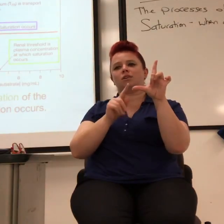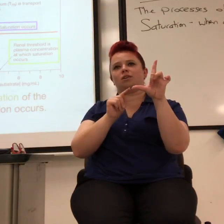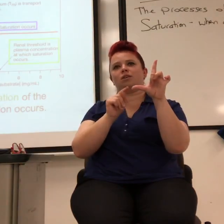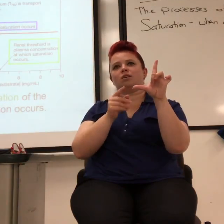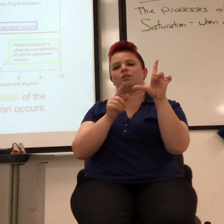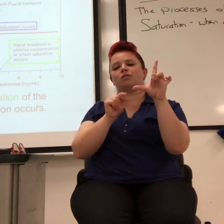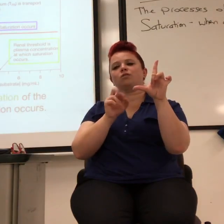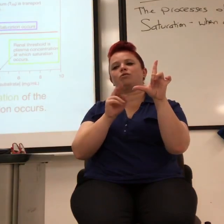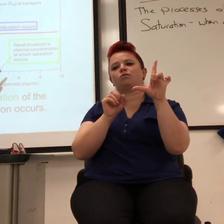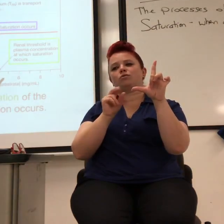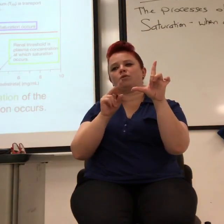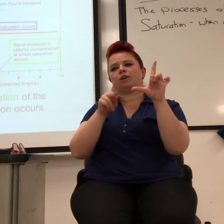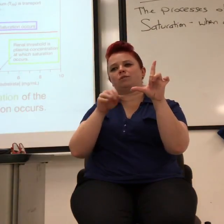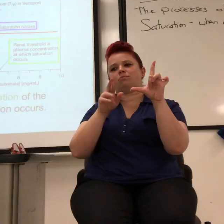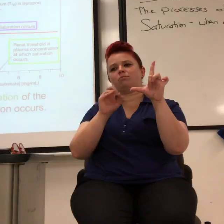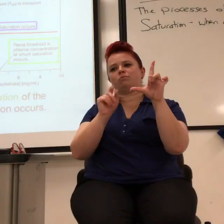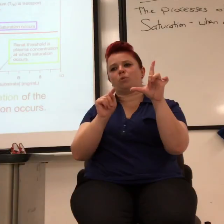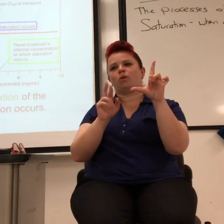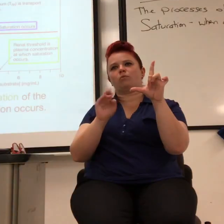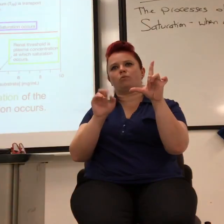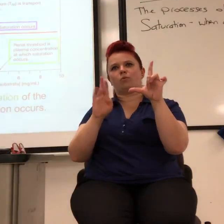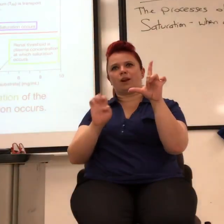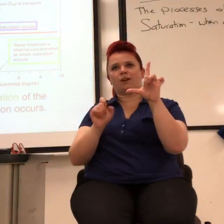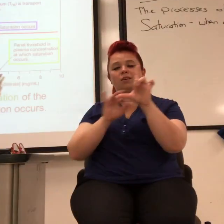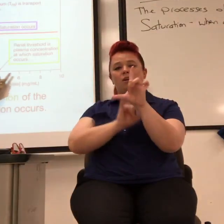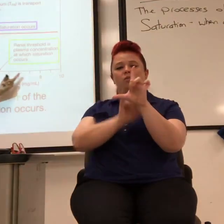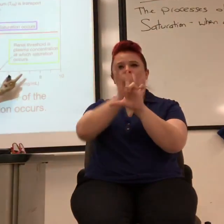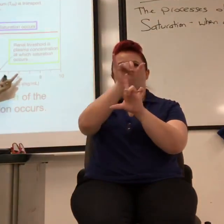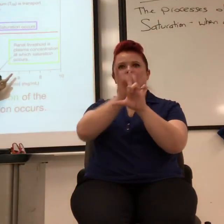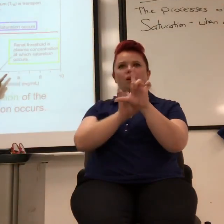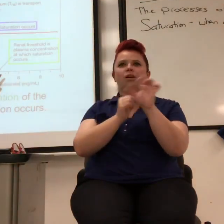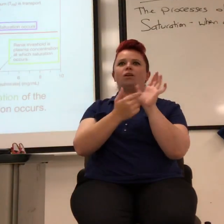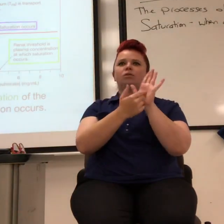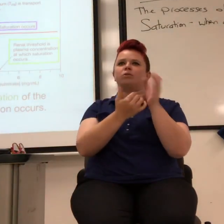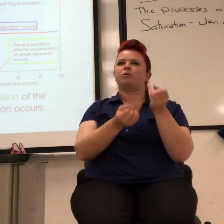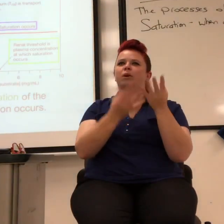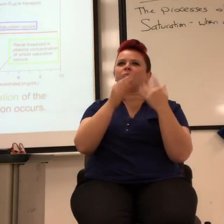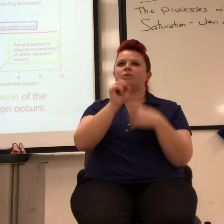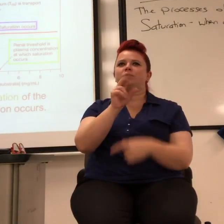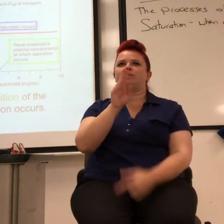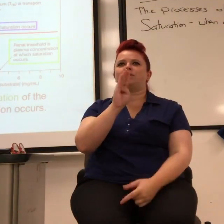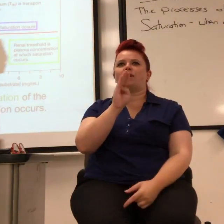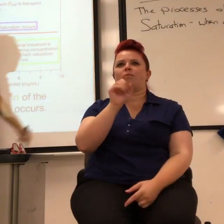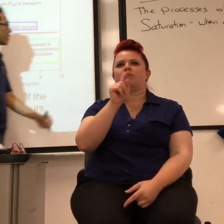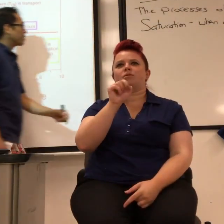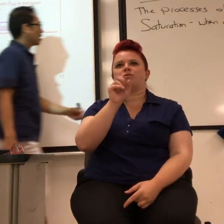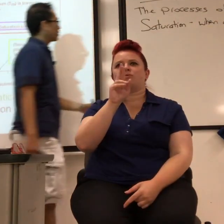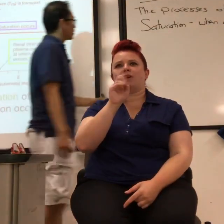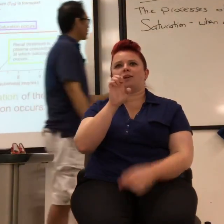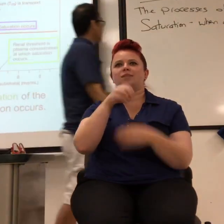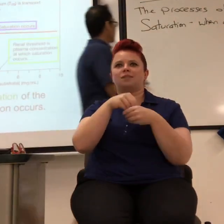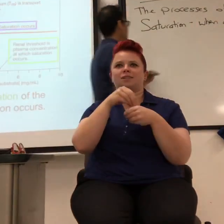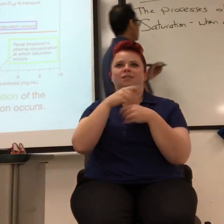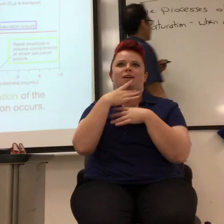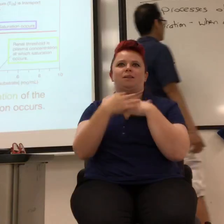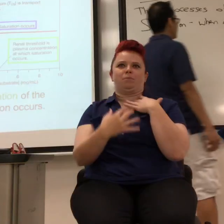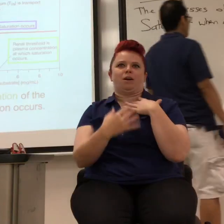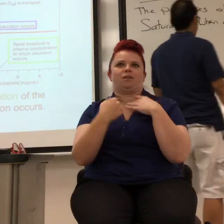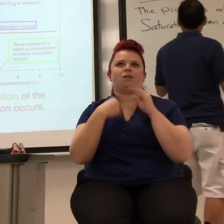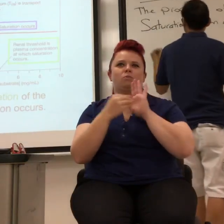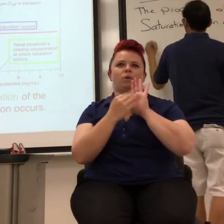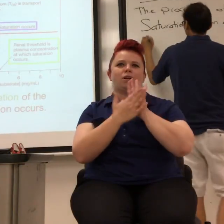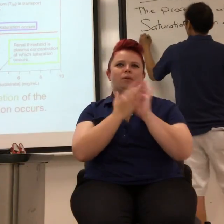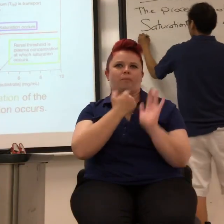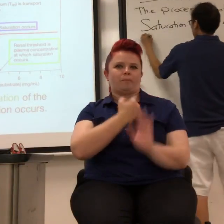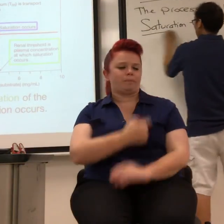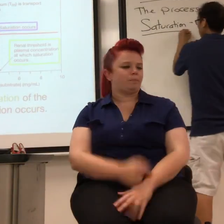on the y-axis it shows you how much of that substrate is in the blood. Let's write that down.